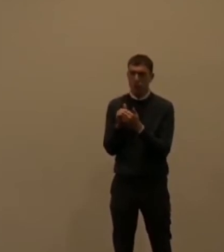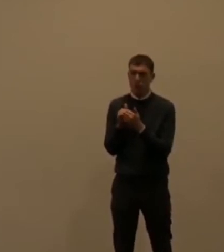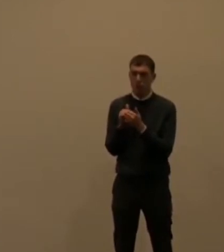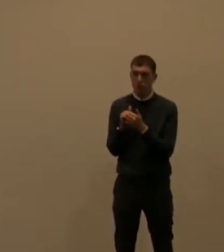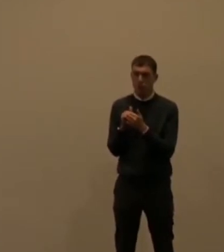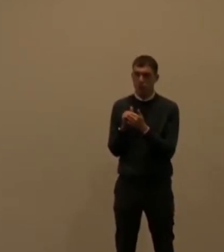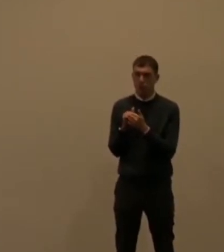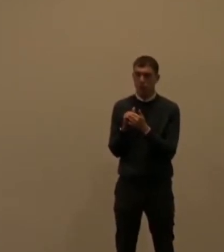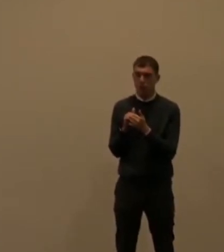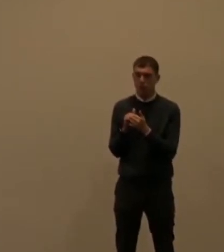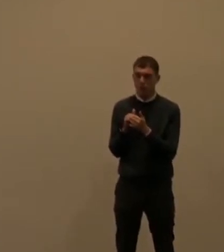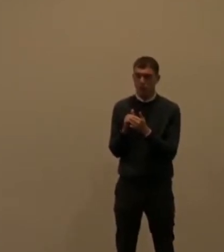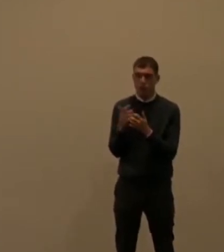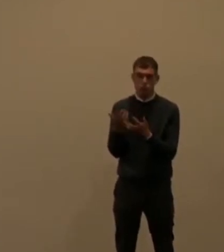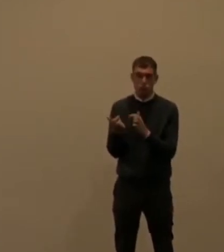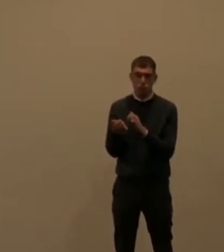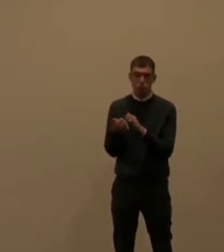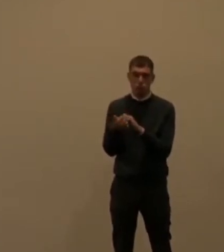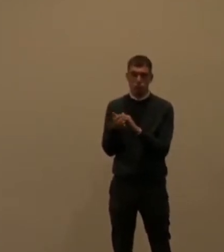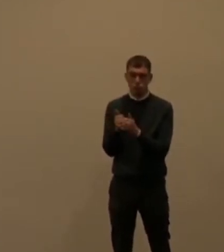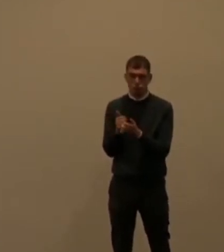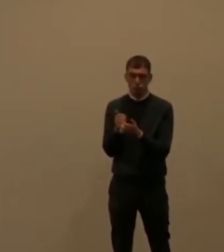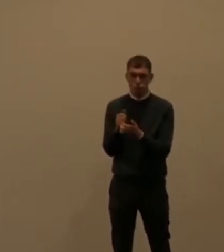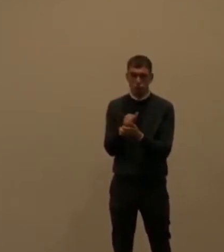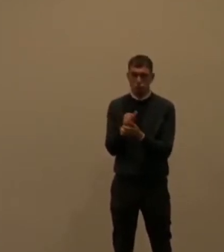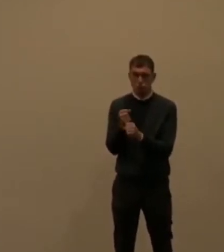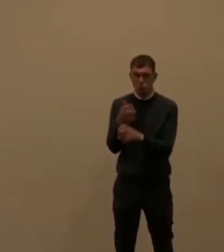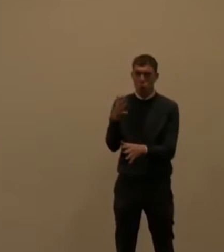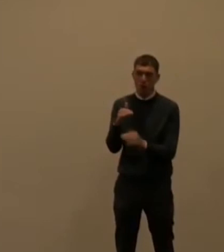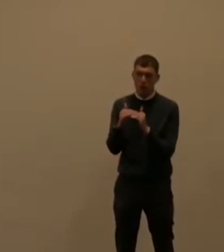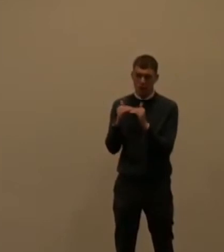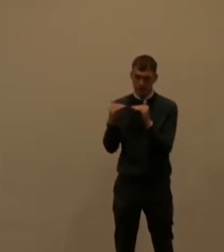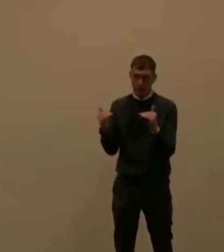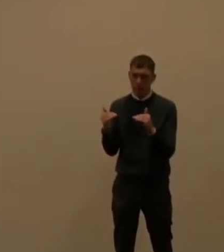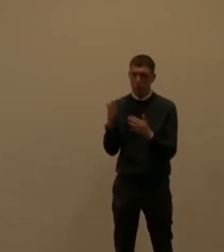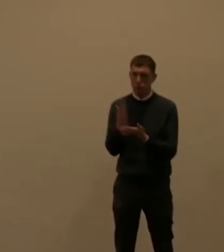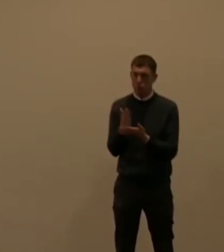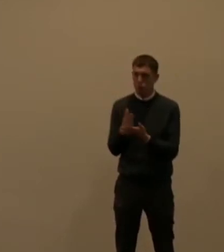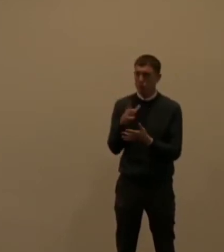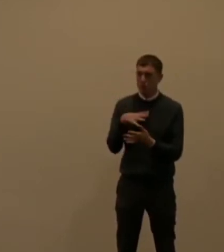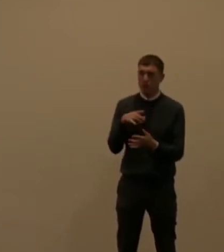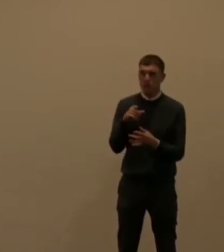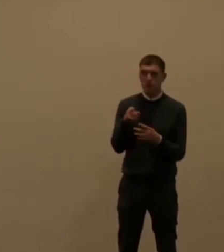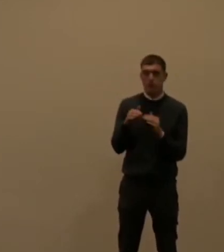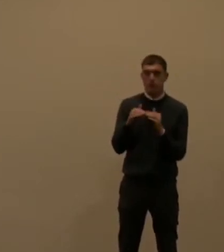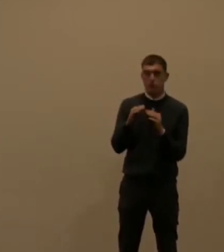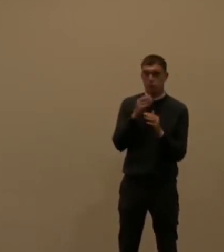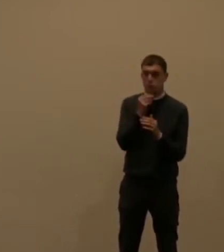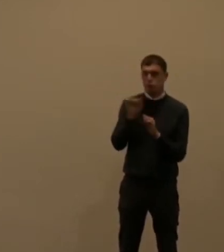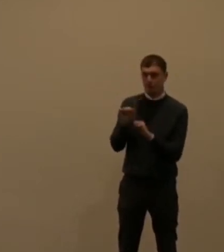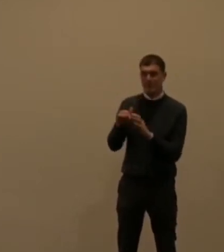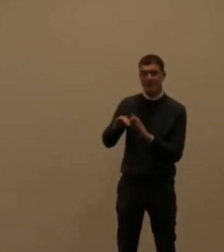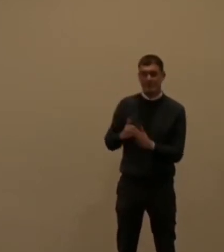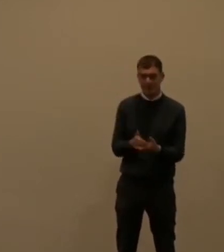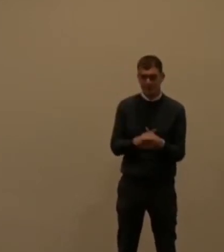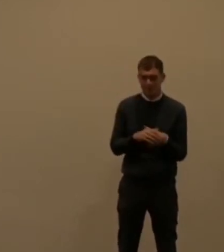to you that you trust that is a silver or gold level at Microsoft in order to be able to use the services. The idea